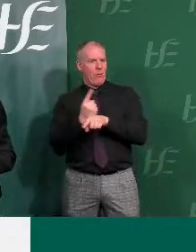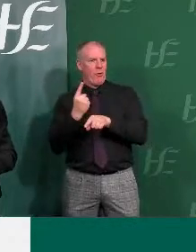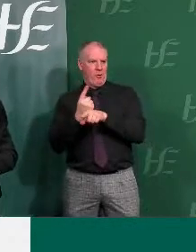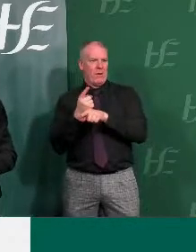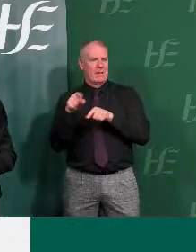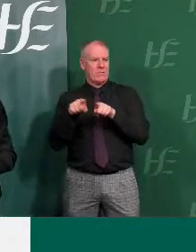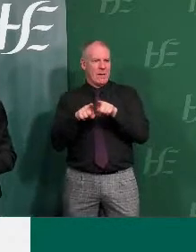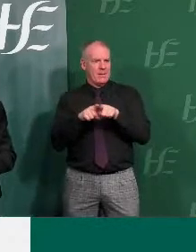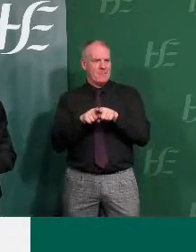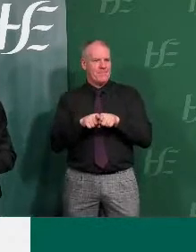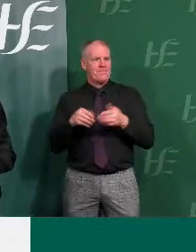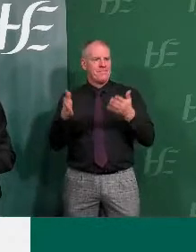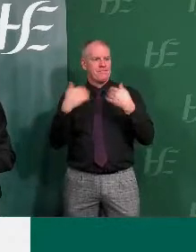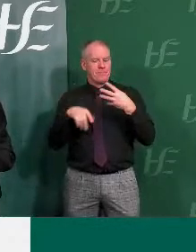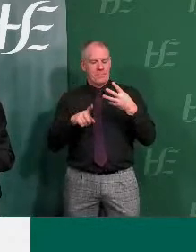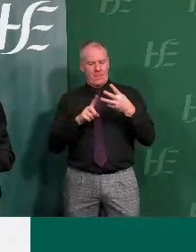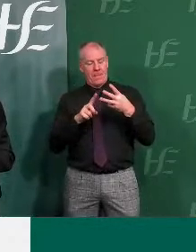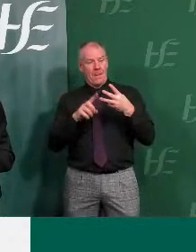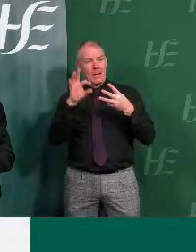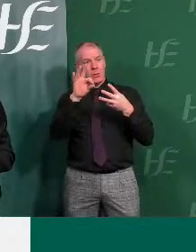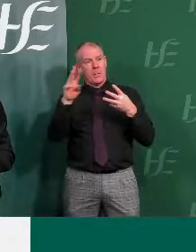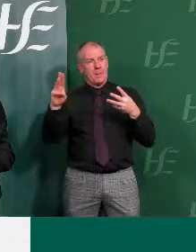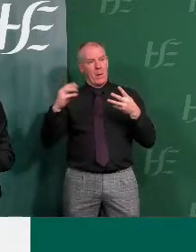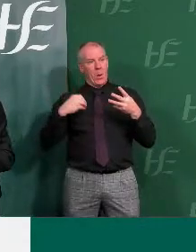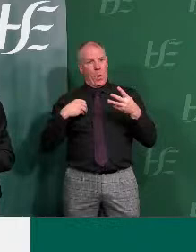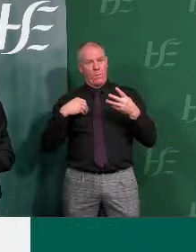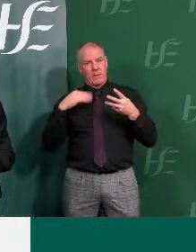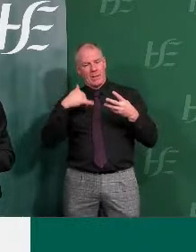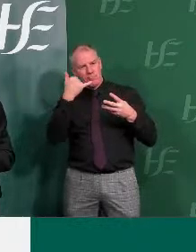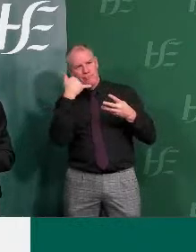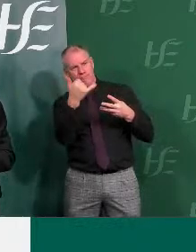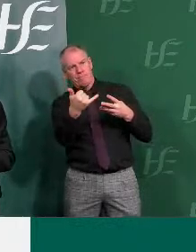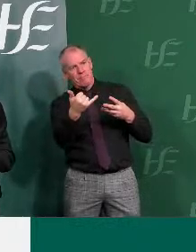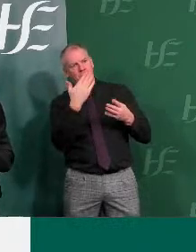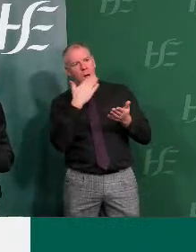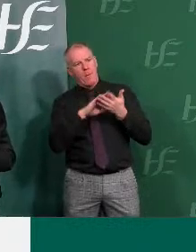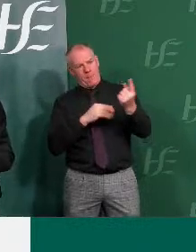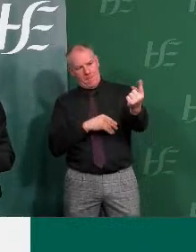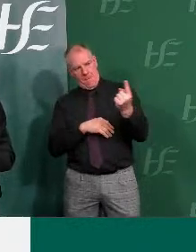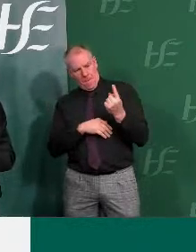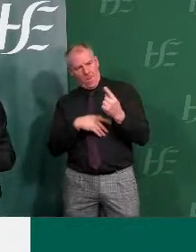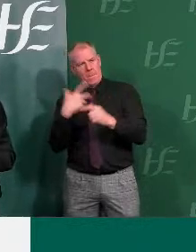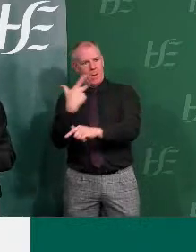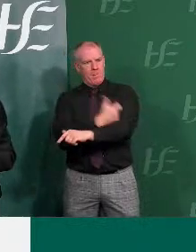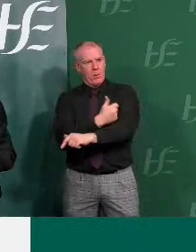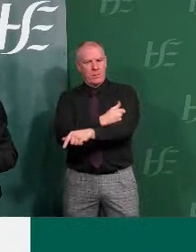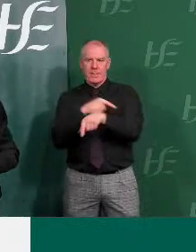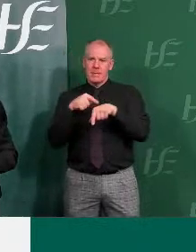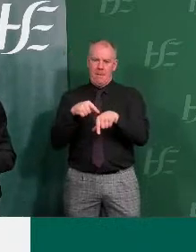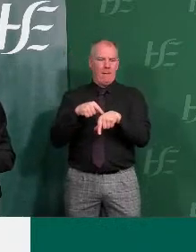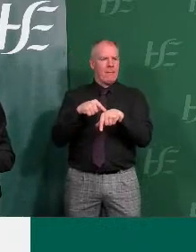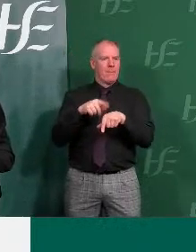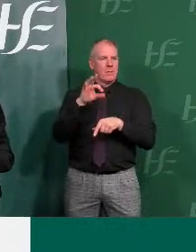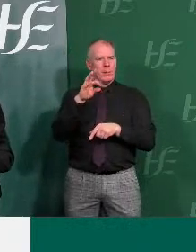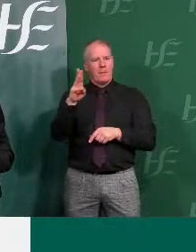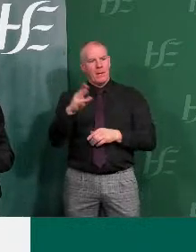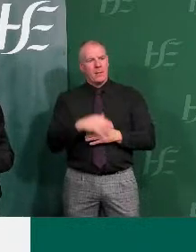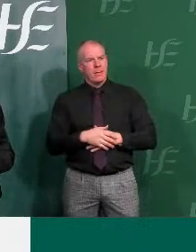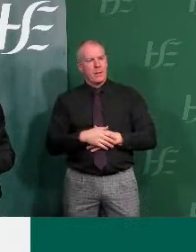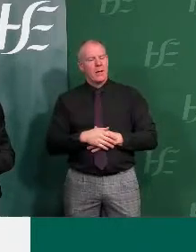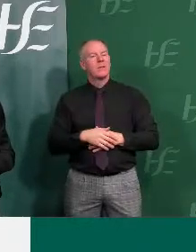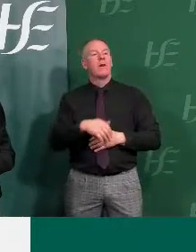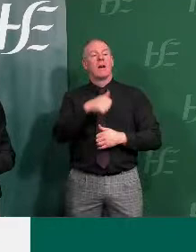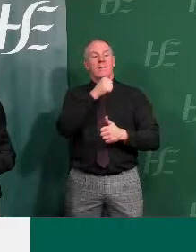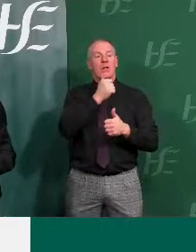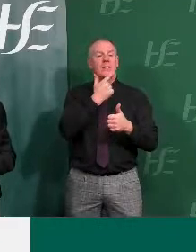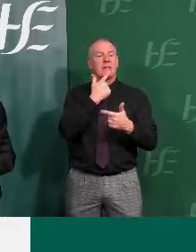overall. And then equally the GP will contact you for an appointment. Please don't contact your GP. And dose 1s and